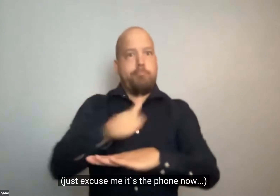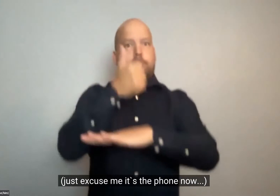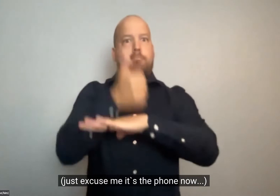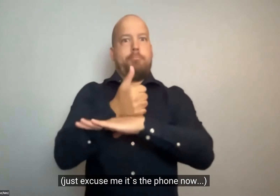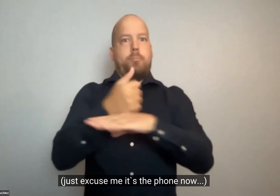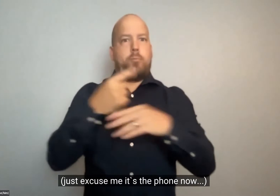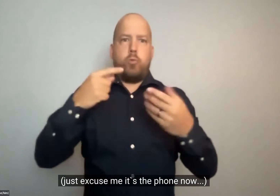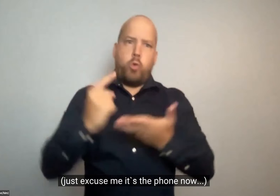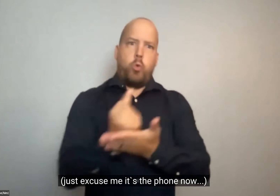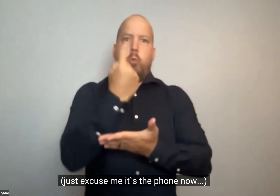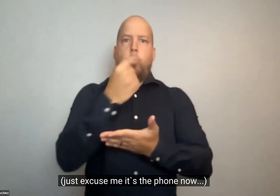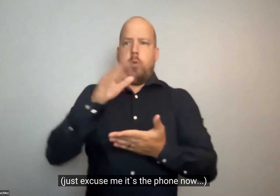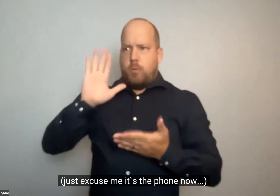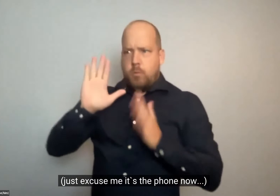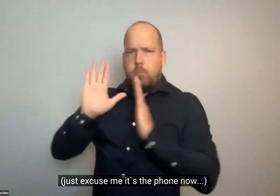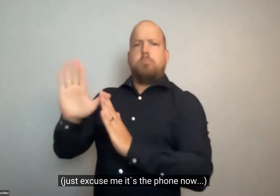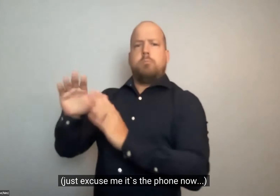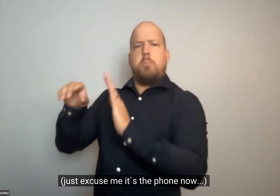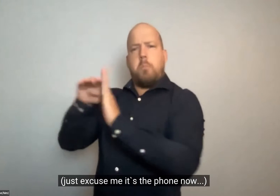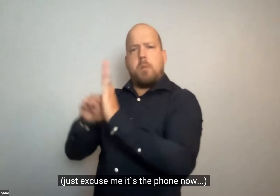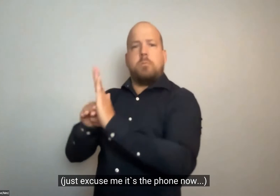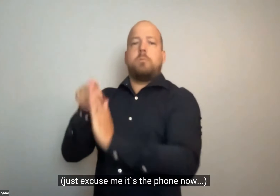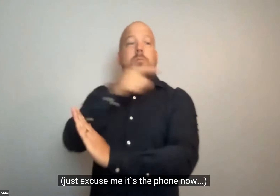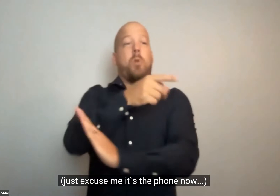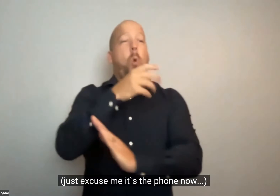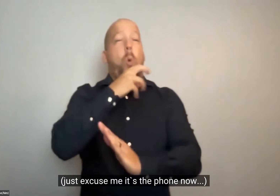just excuse me, where is this phone now?